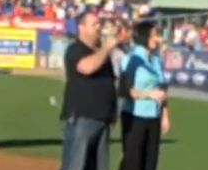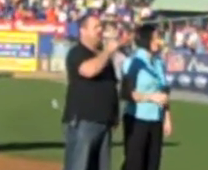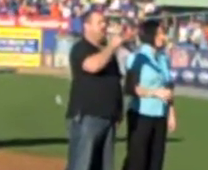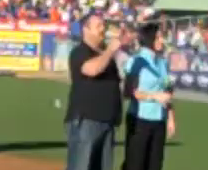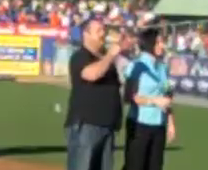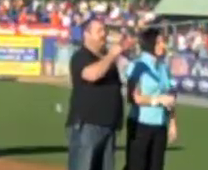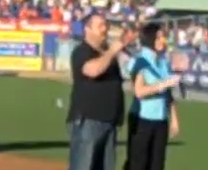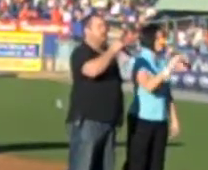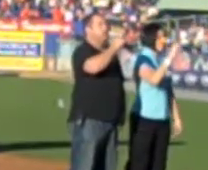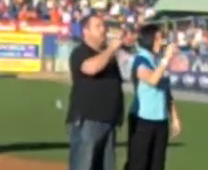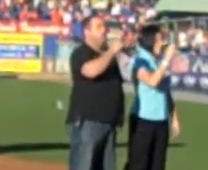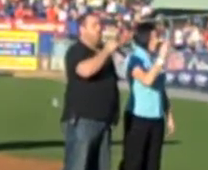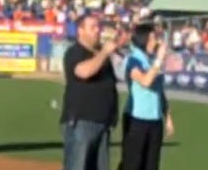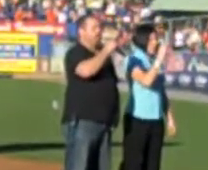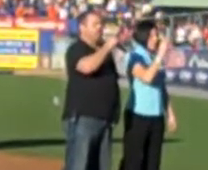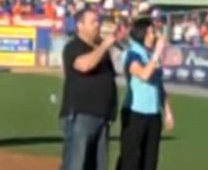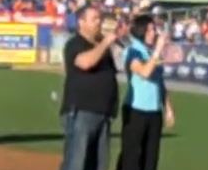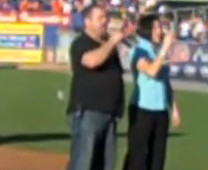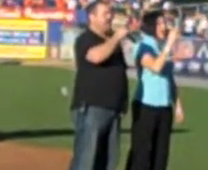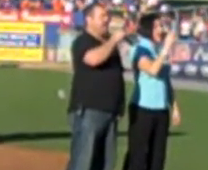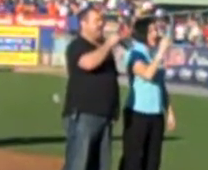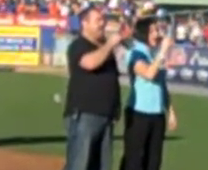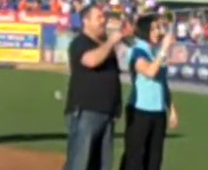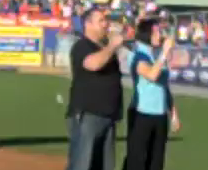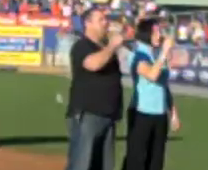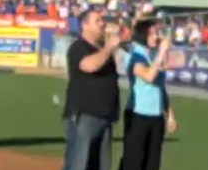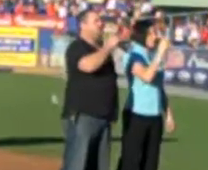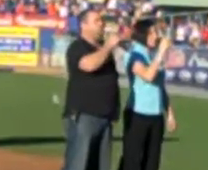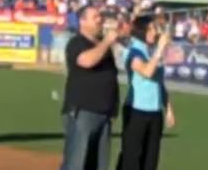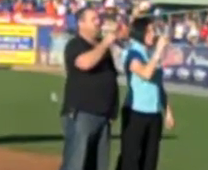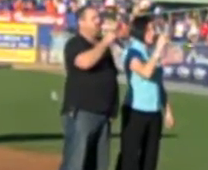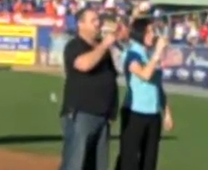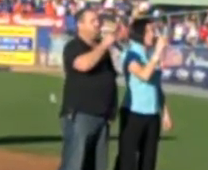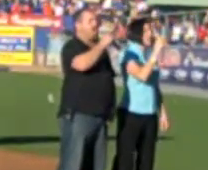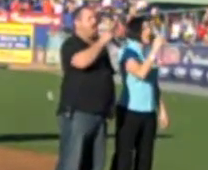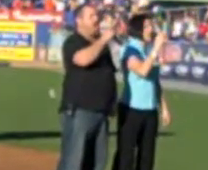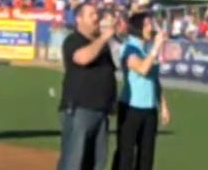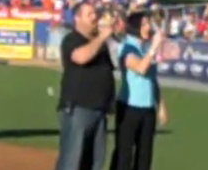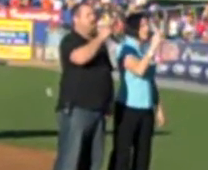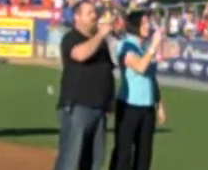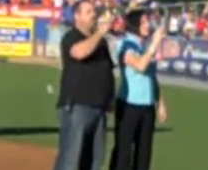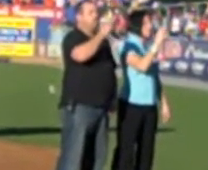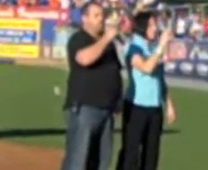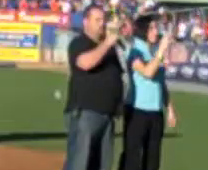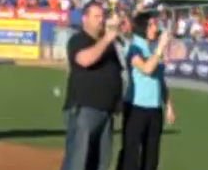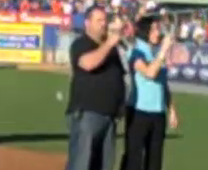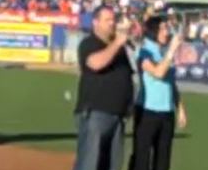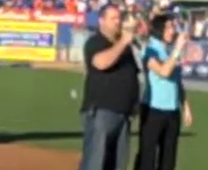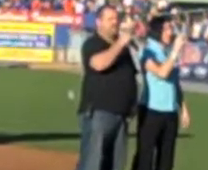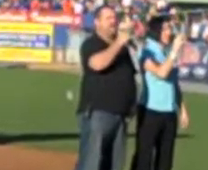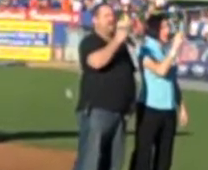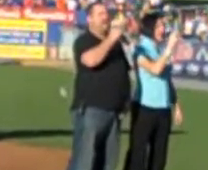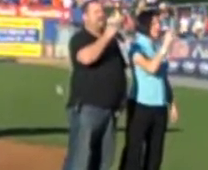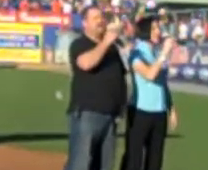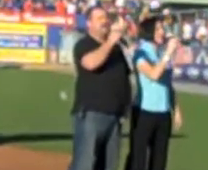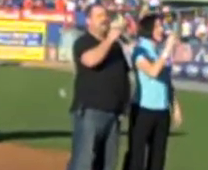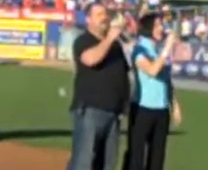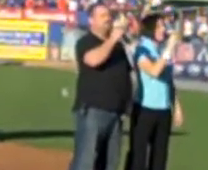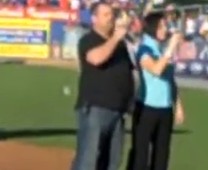fight, o'er the ramparts we watched were so gallantly